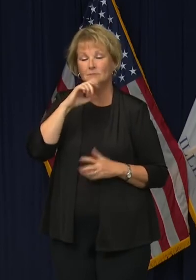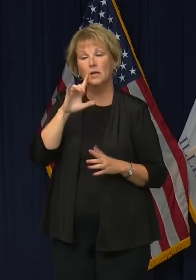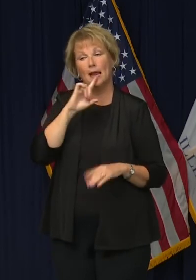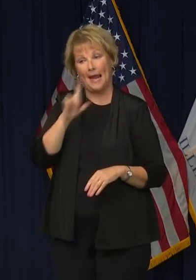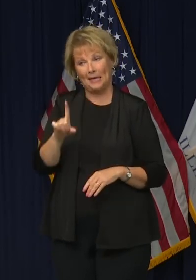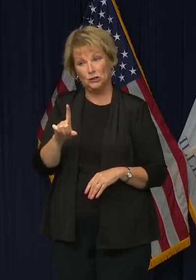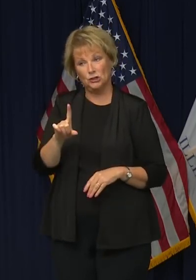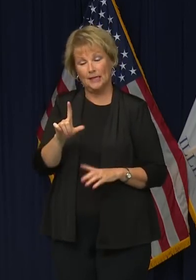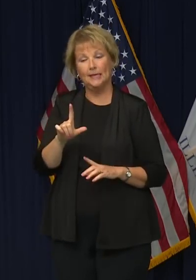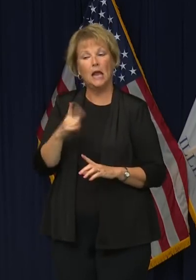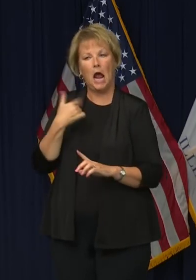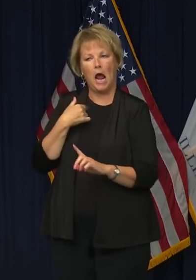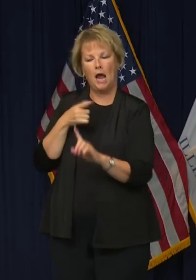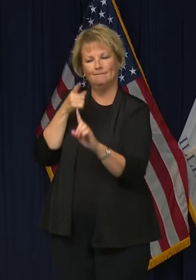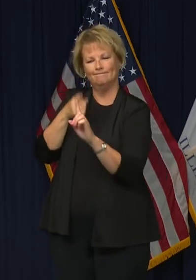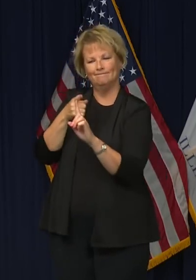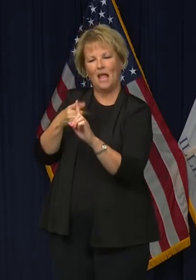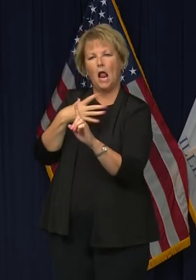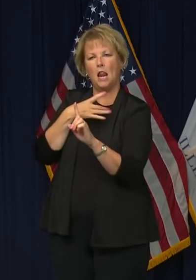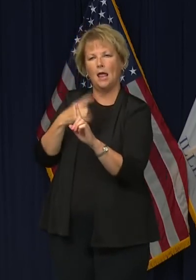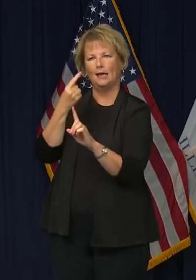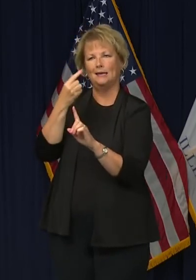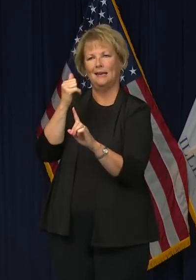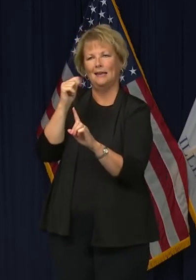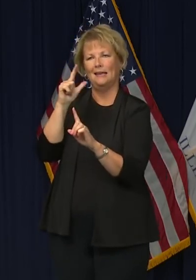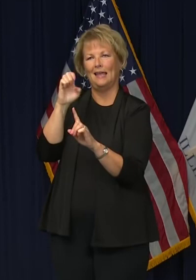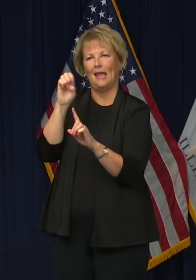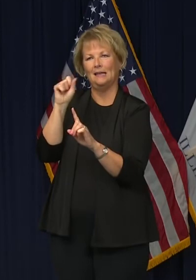actually, in particular, of Gale Sayers.